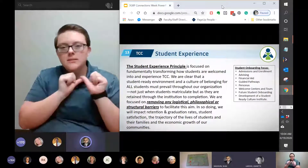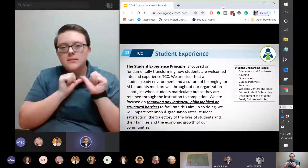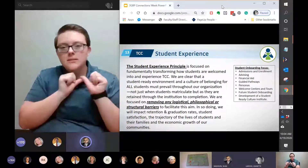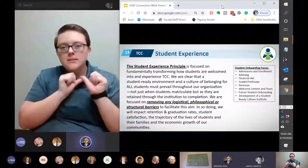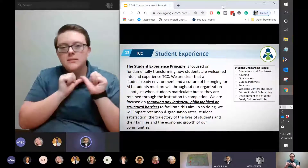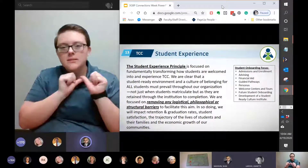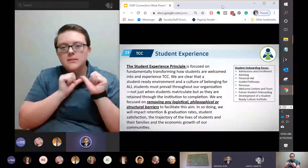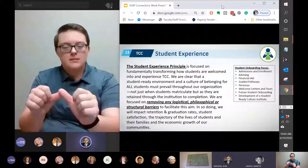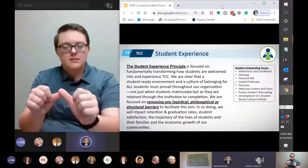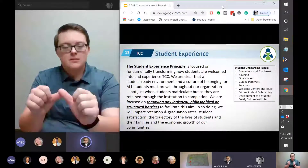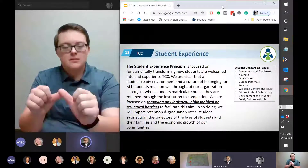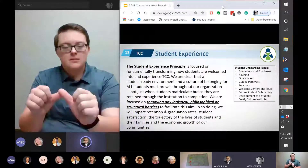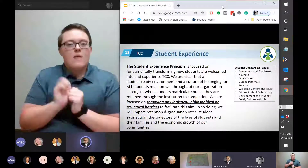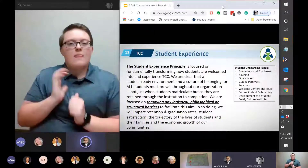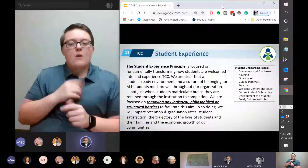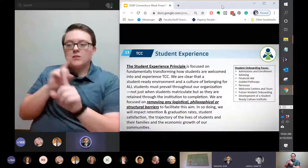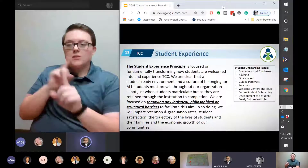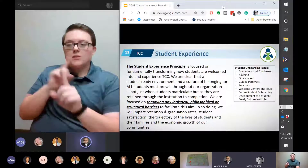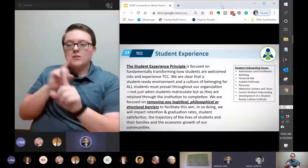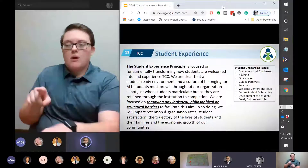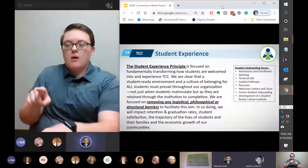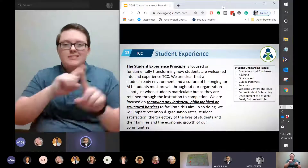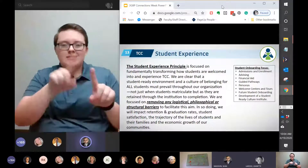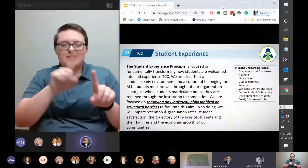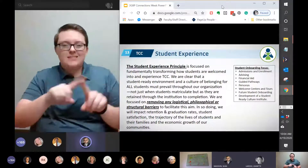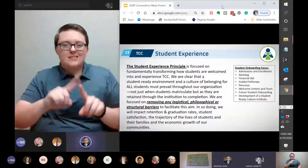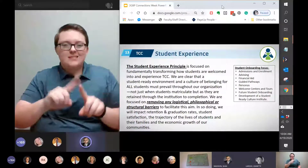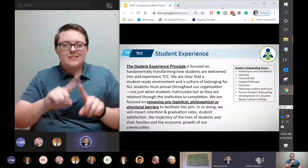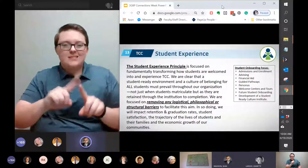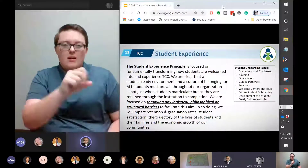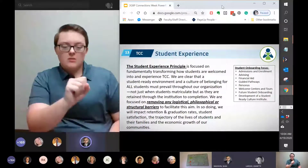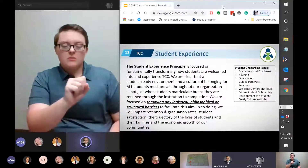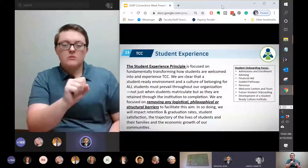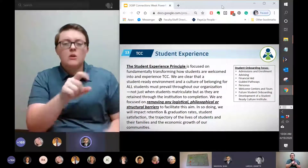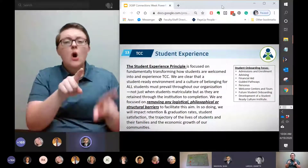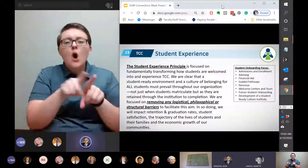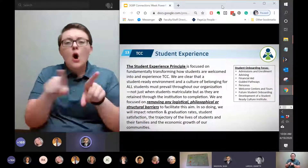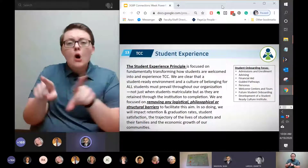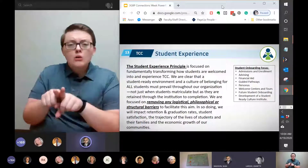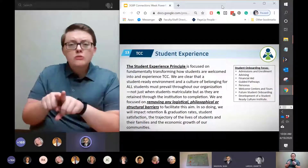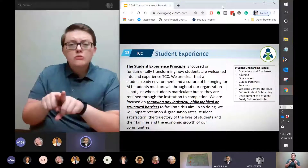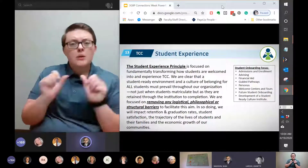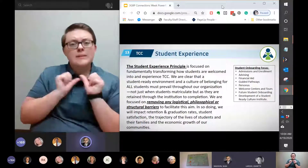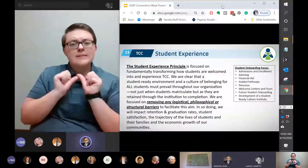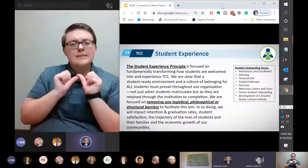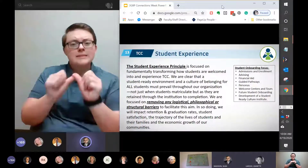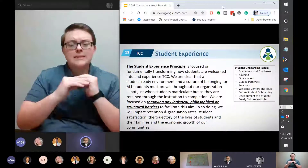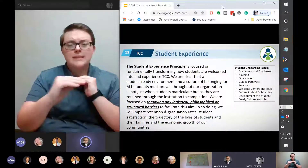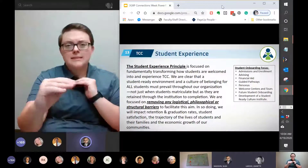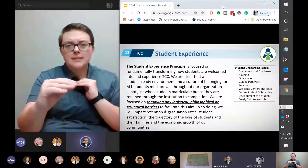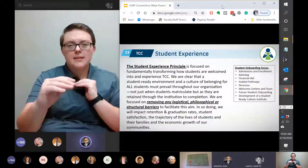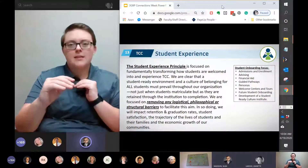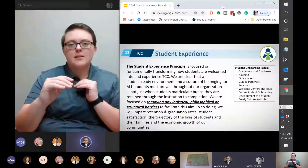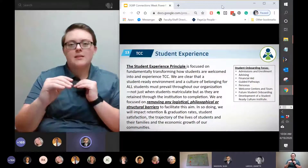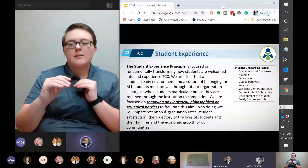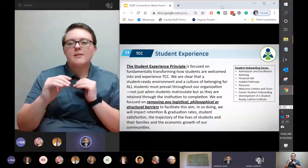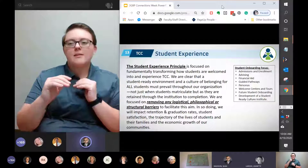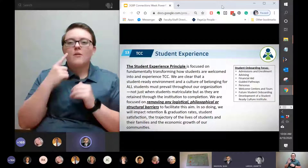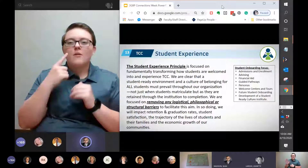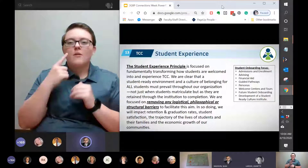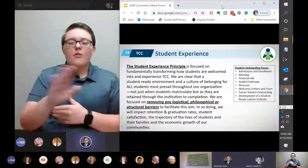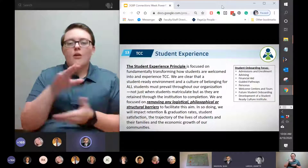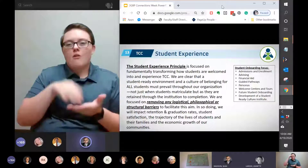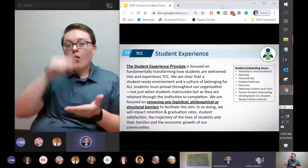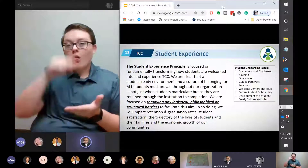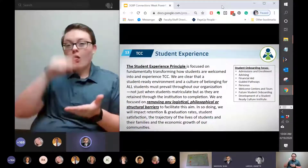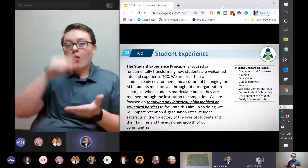responses to high schools, but also consistent in providing the kinds of experiences, learning experiences, that are